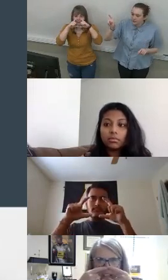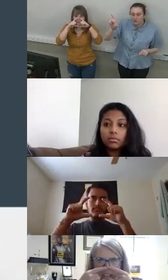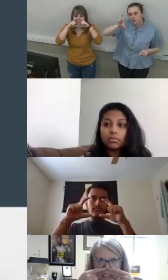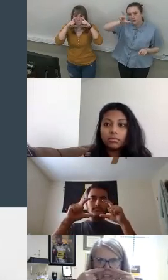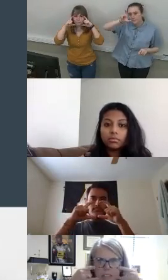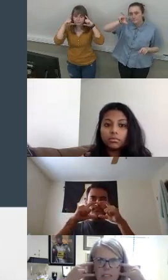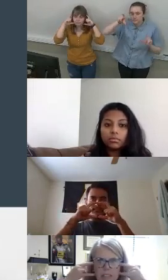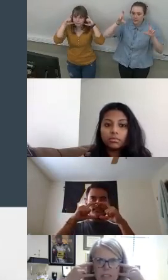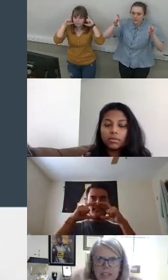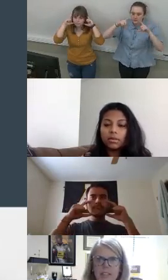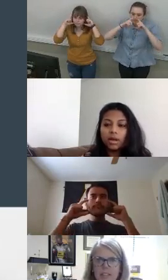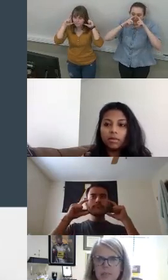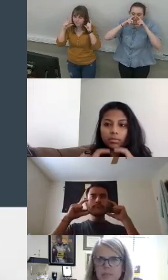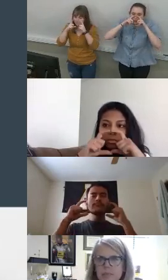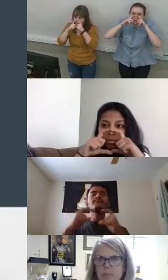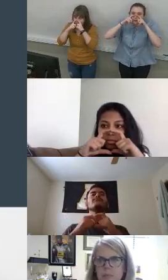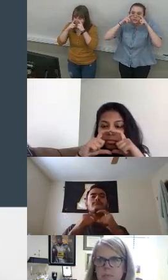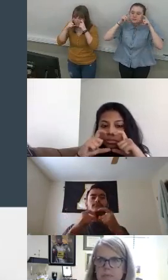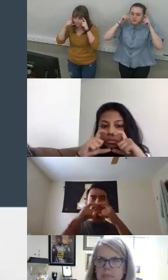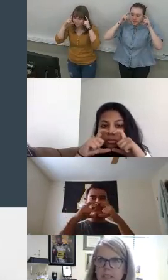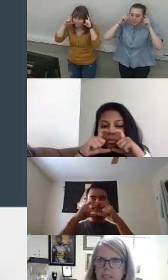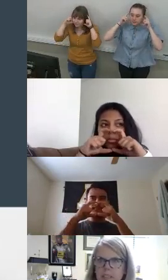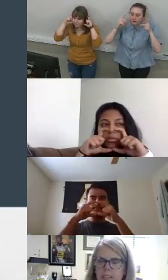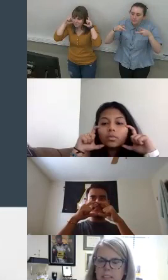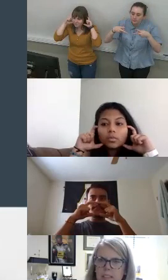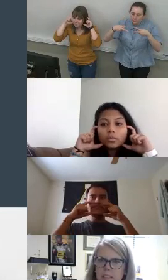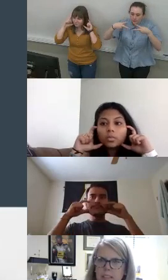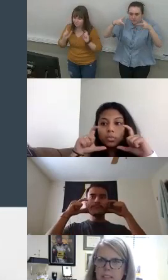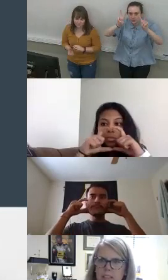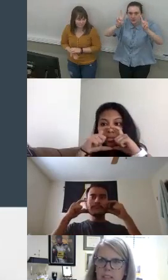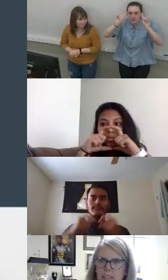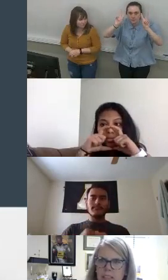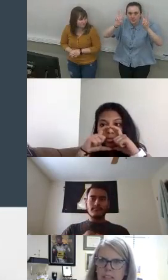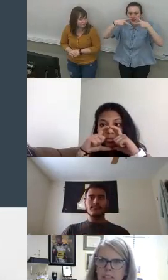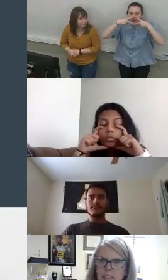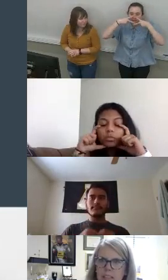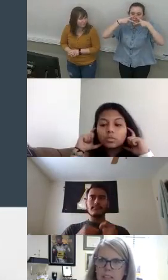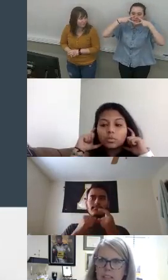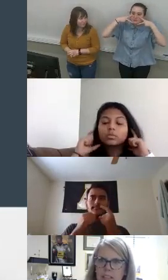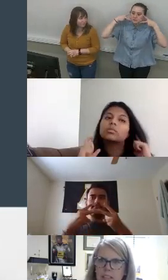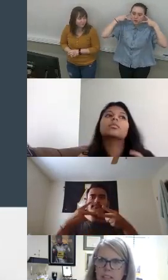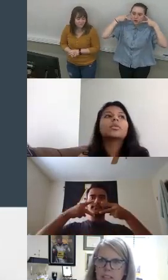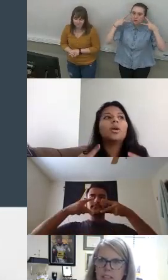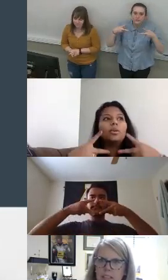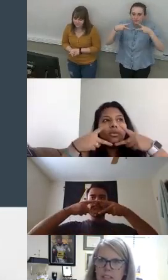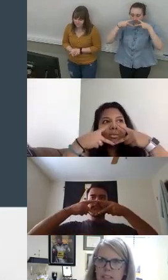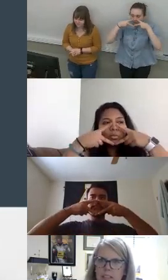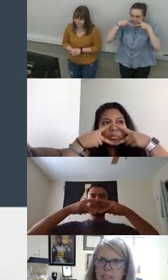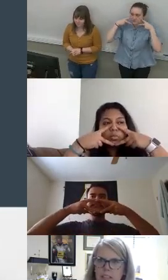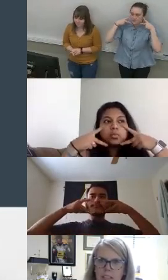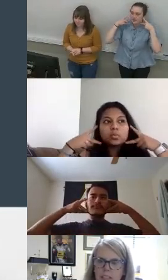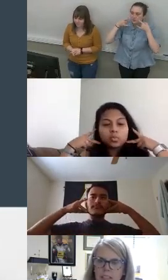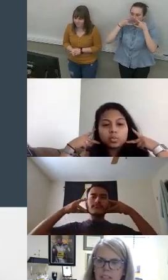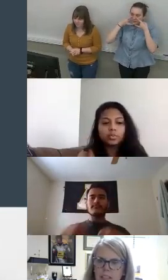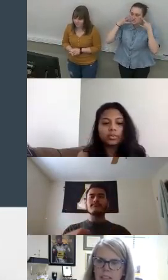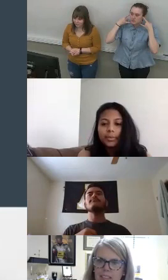index finger and your thumb, making a little C. Same. You also can do like a little peace sign hands. There are all different variations